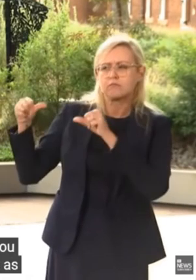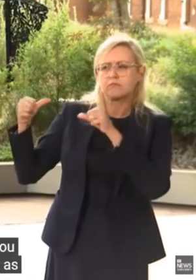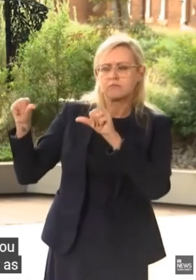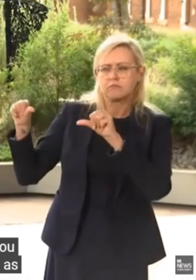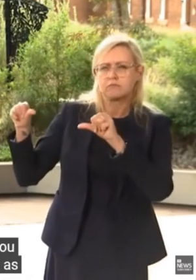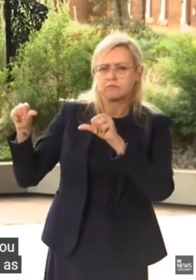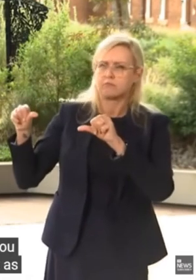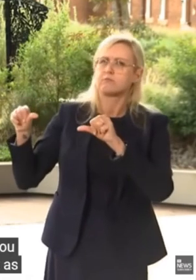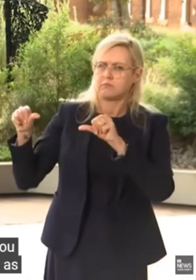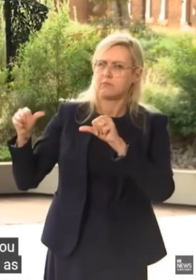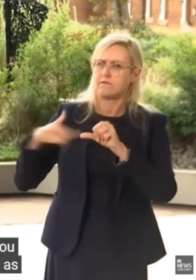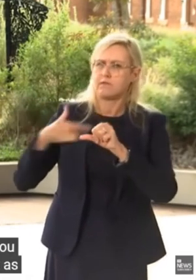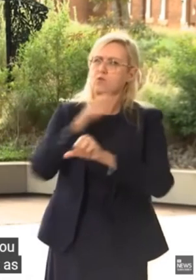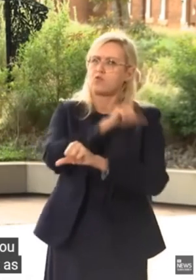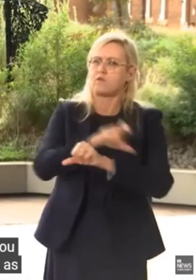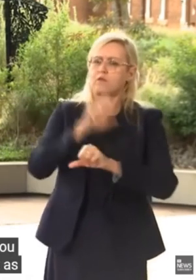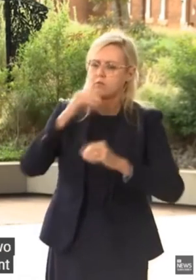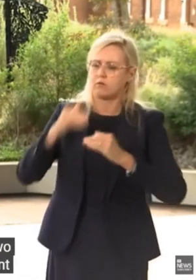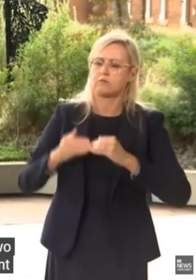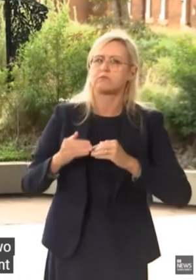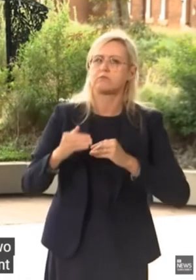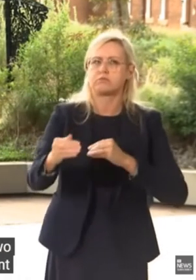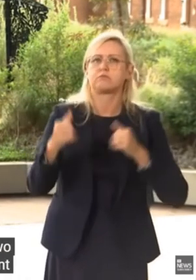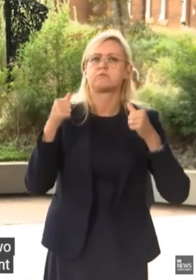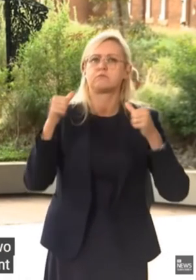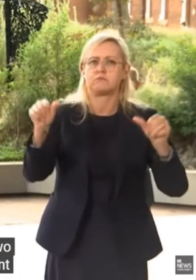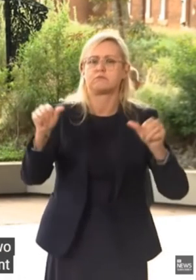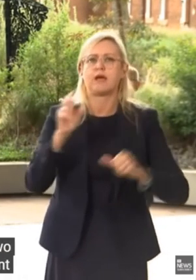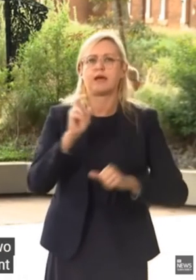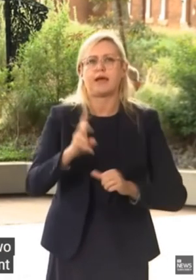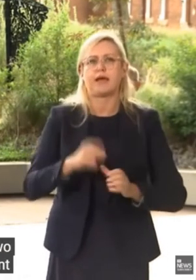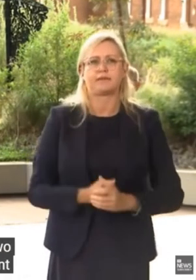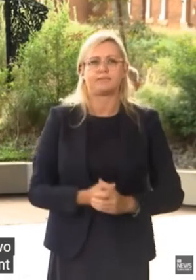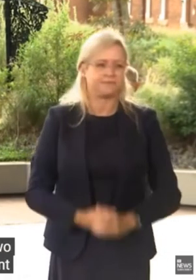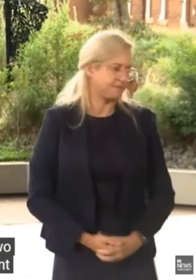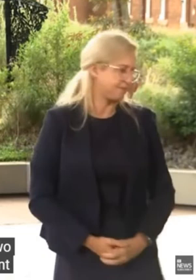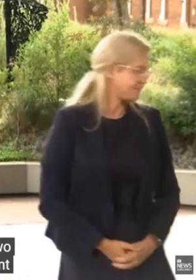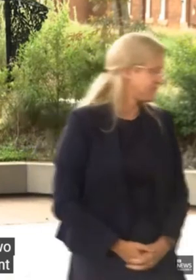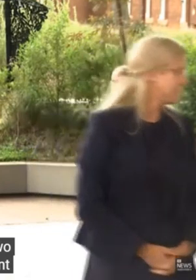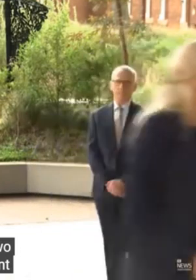state, just like we had over the last 2 years with the support of the government.